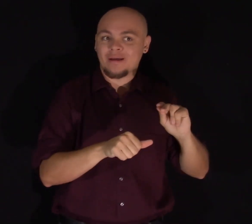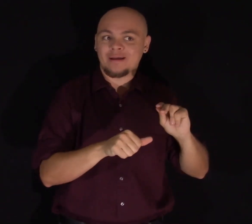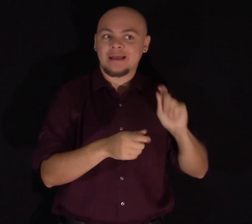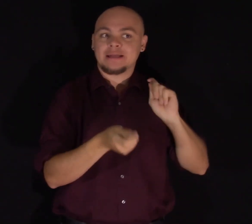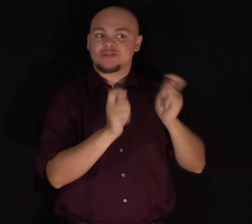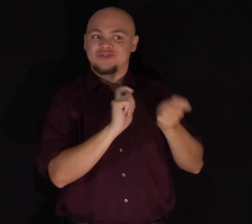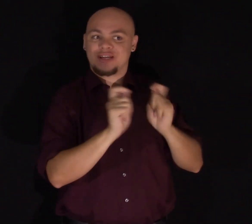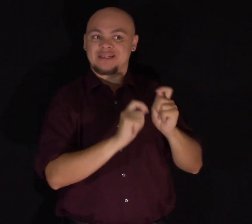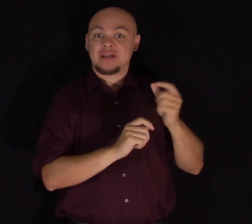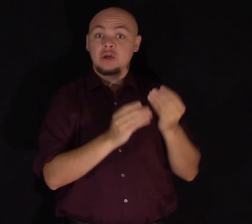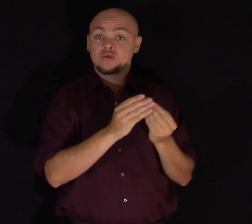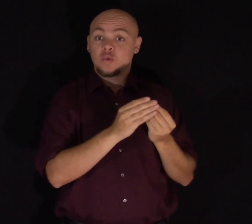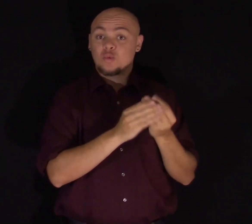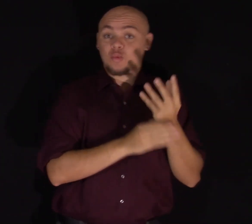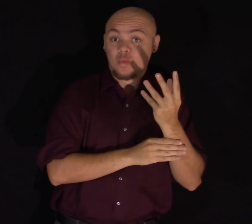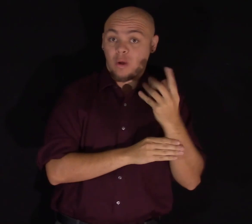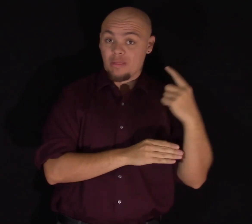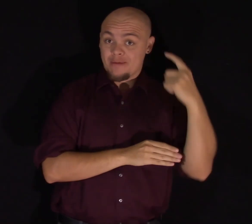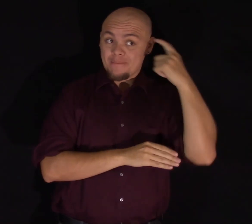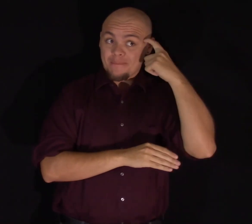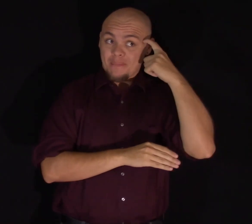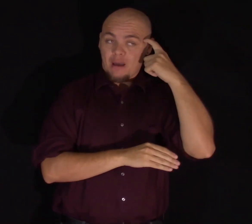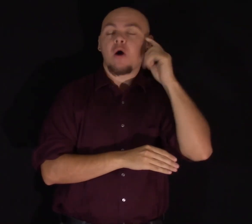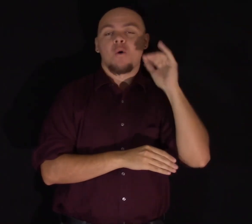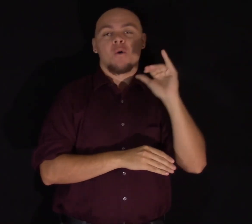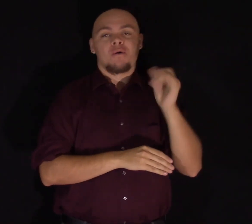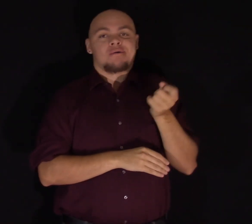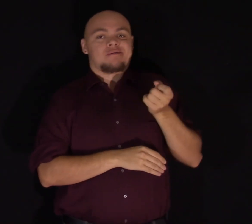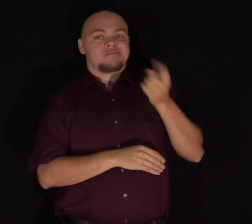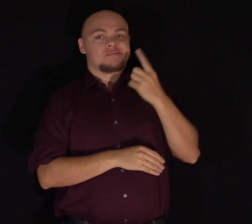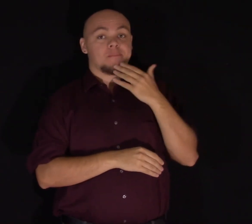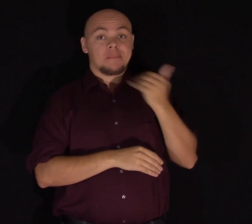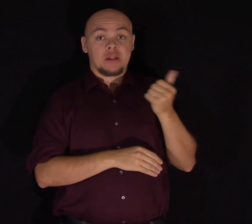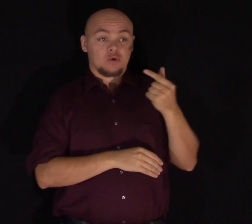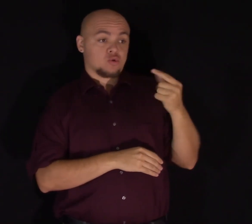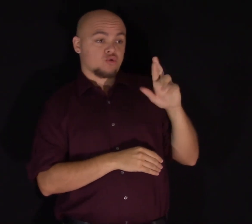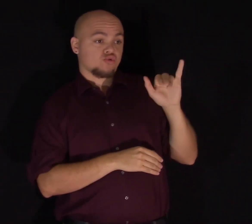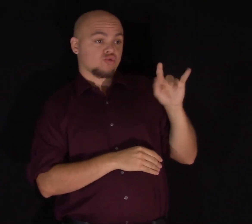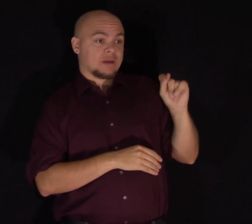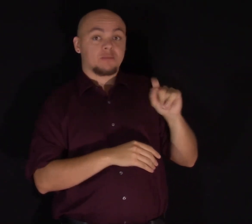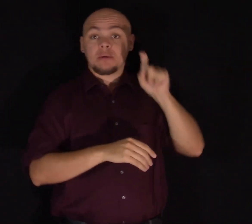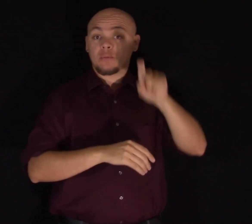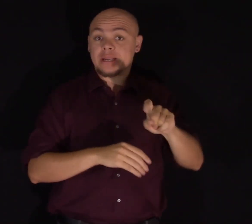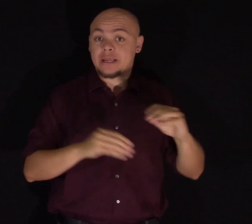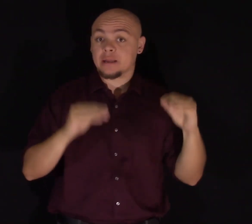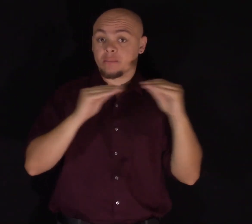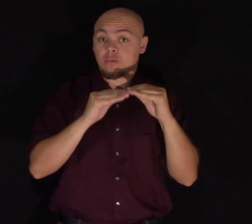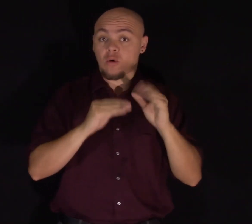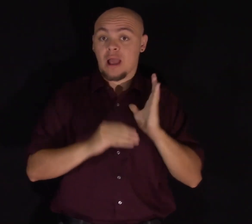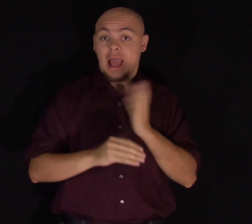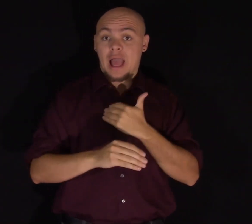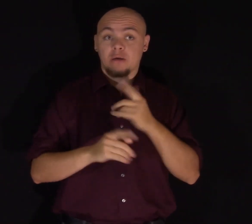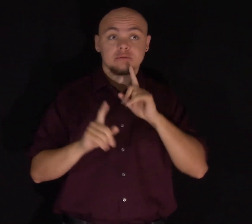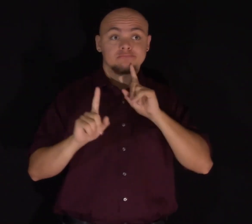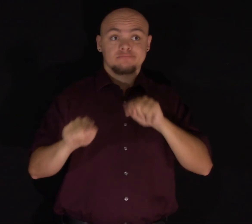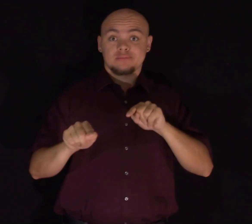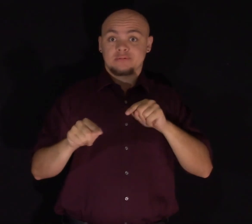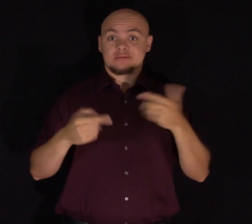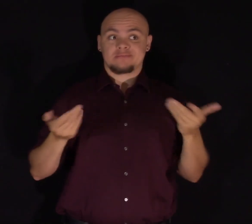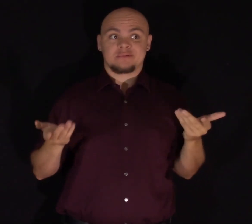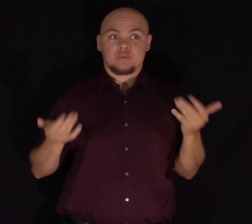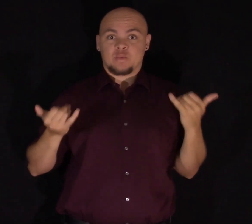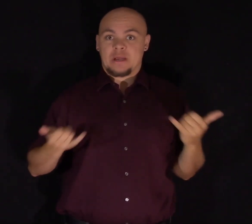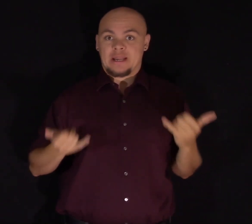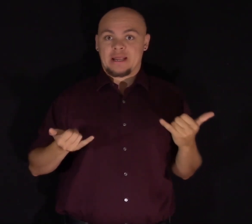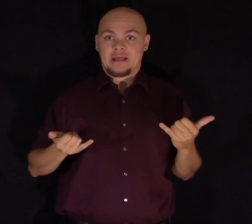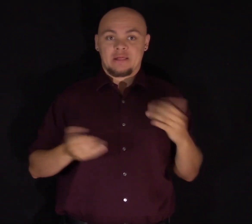a great idea for building grit, but we need more. And that's where I'm going to end my remarks, because that's where we are.